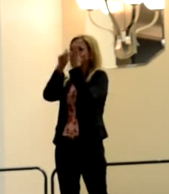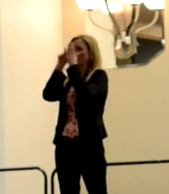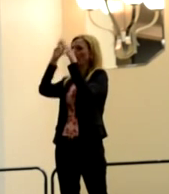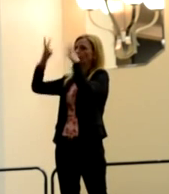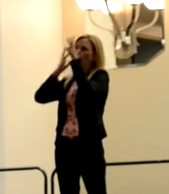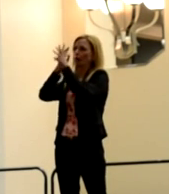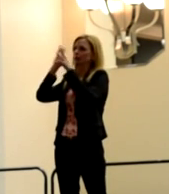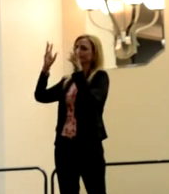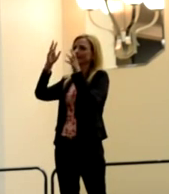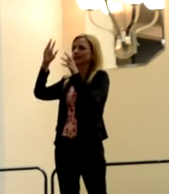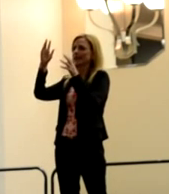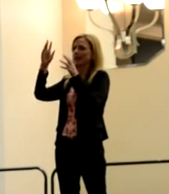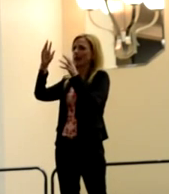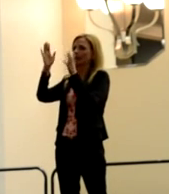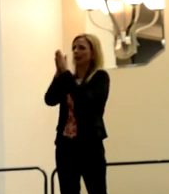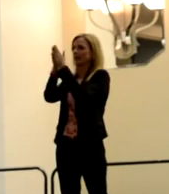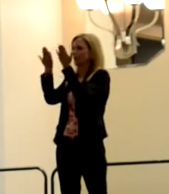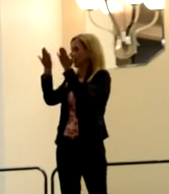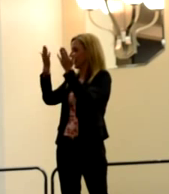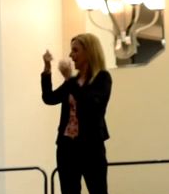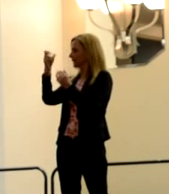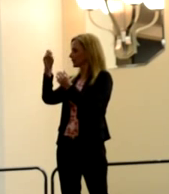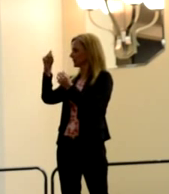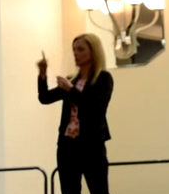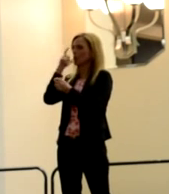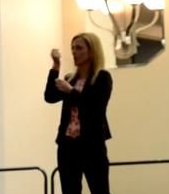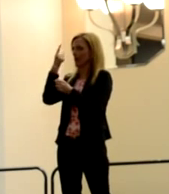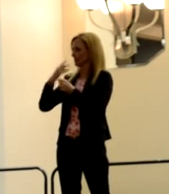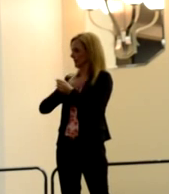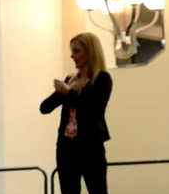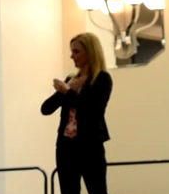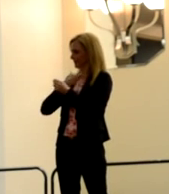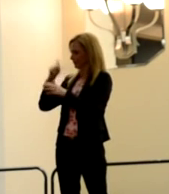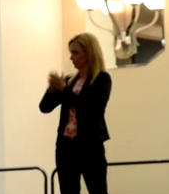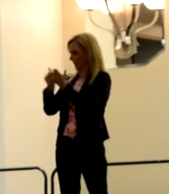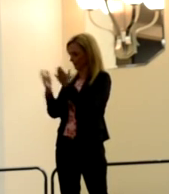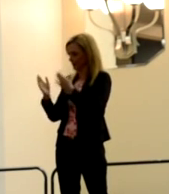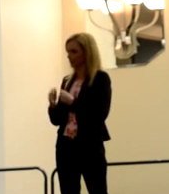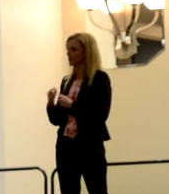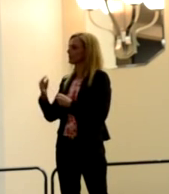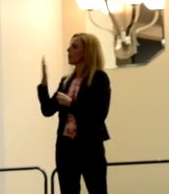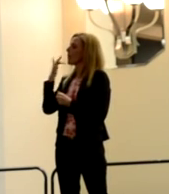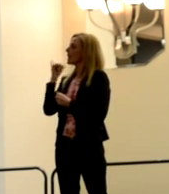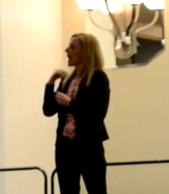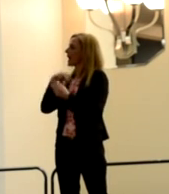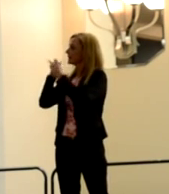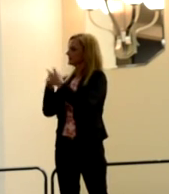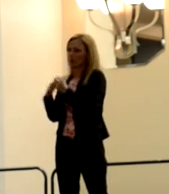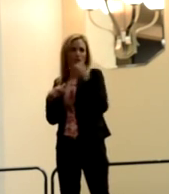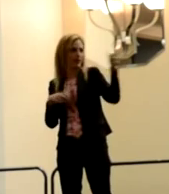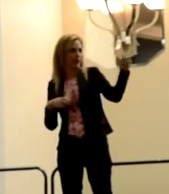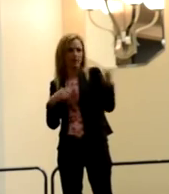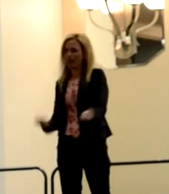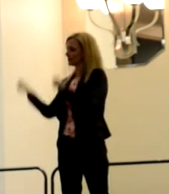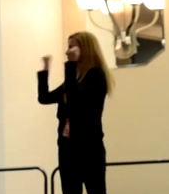because those in the writing world, those who work as literates, they may not get what you do. Why